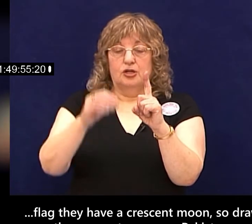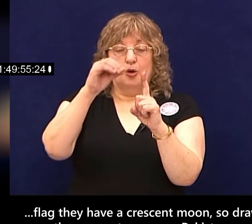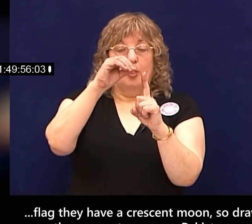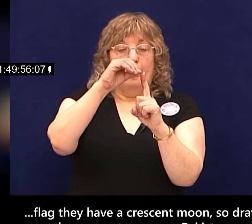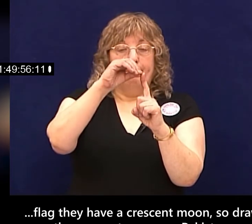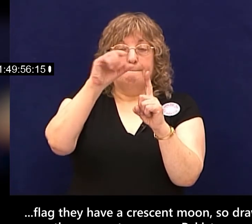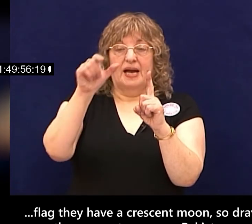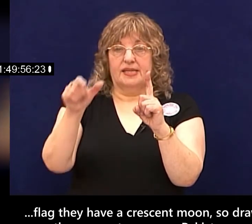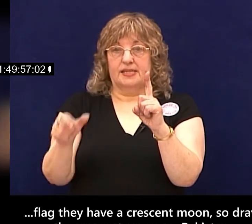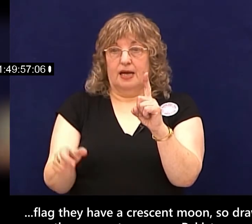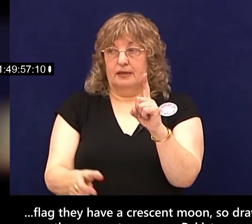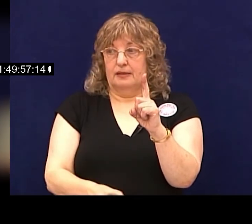So Pakistan.